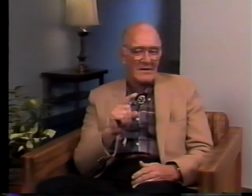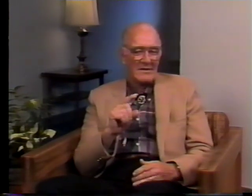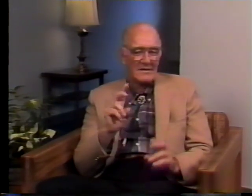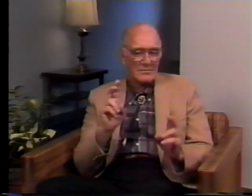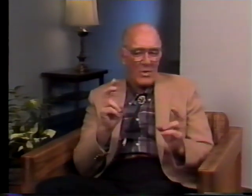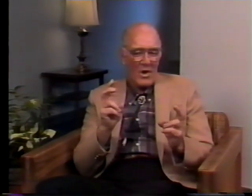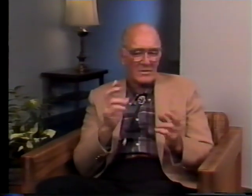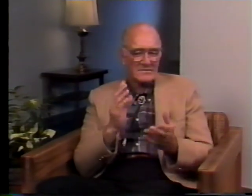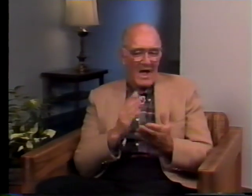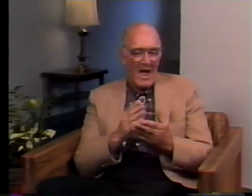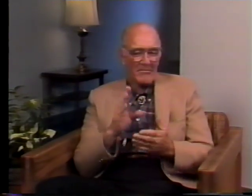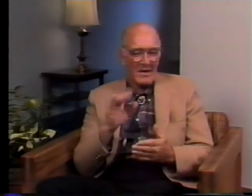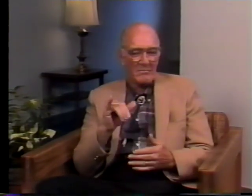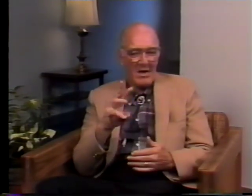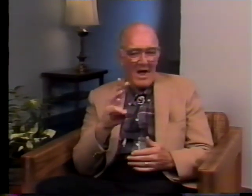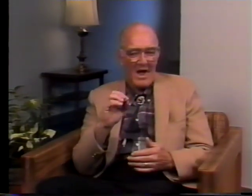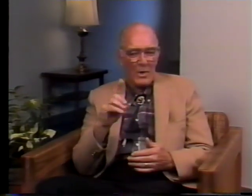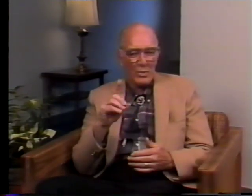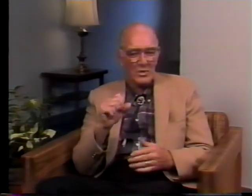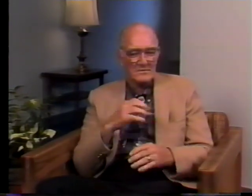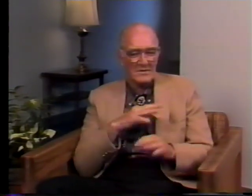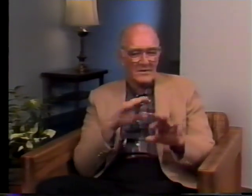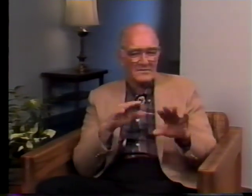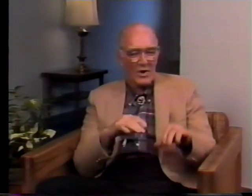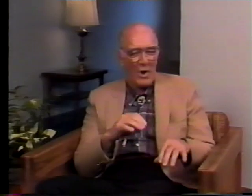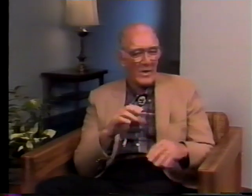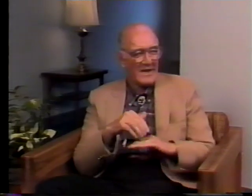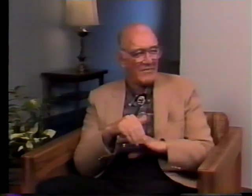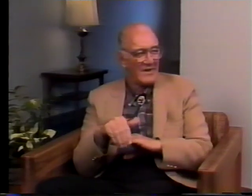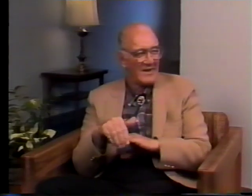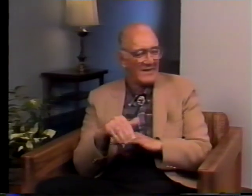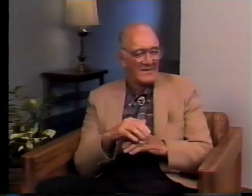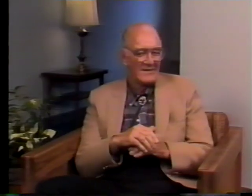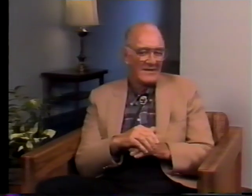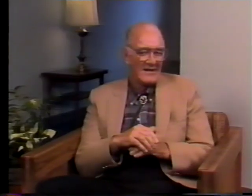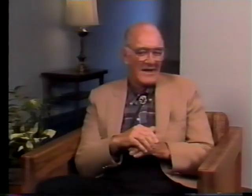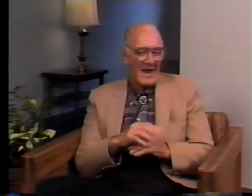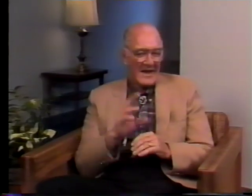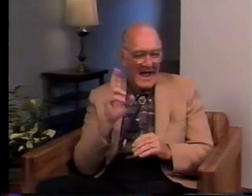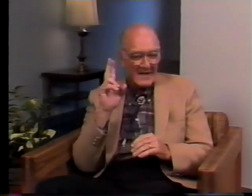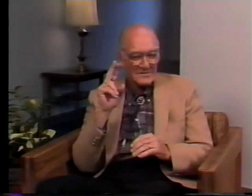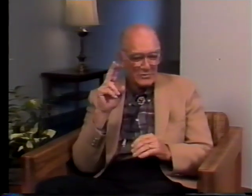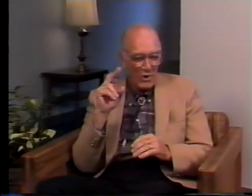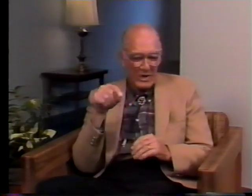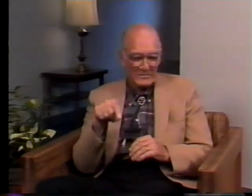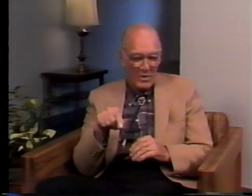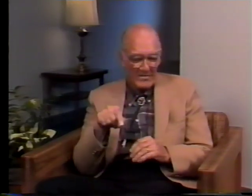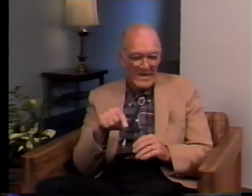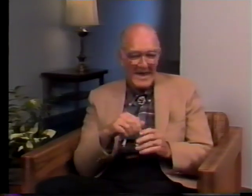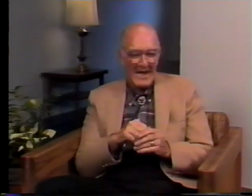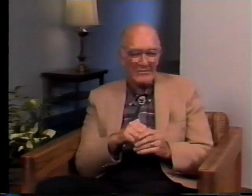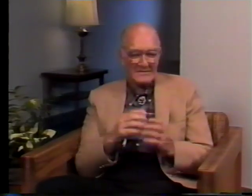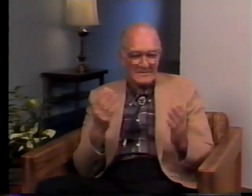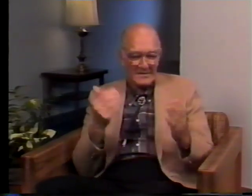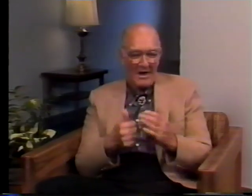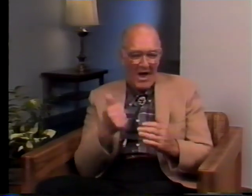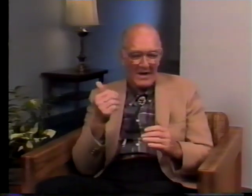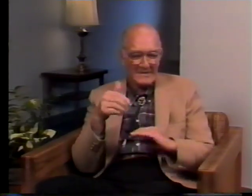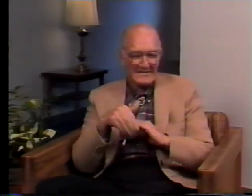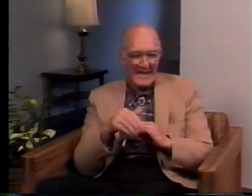quote, stopping by woods on a snowy evening, And he has his horse over there. It's the darkest